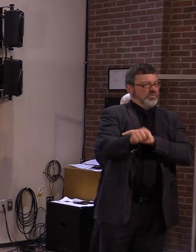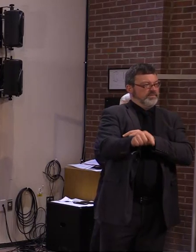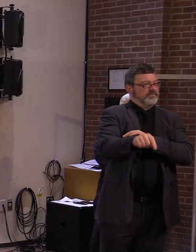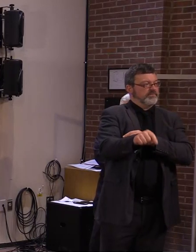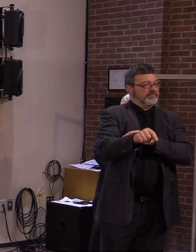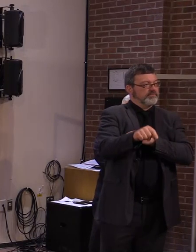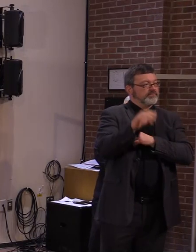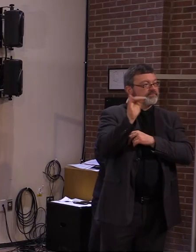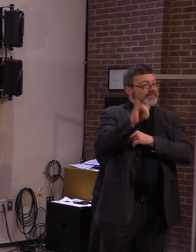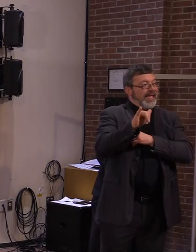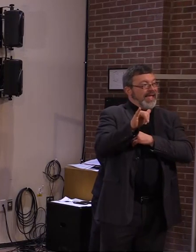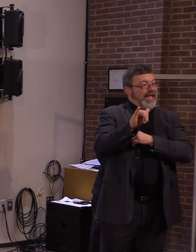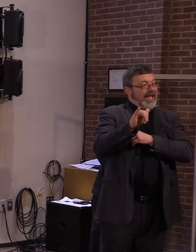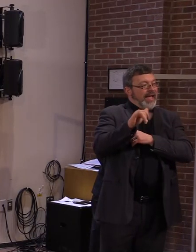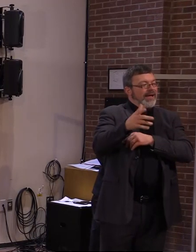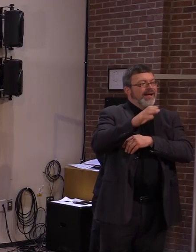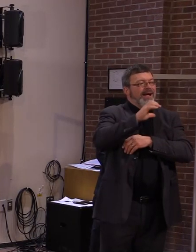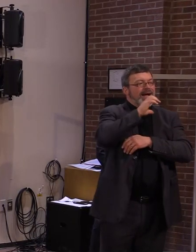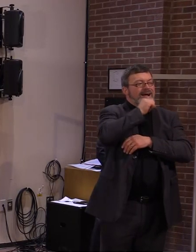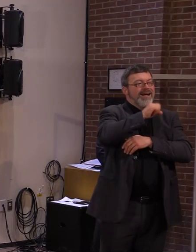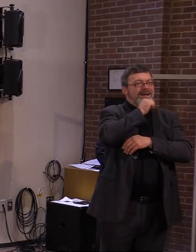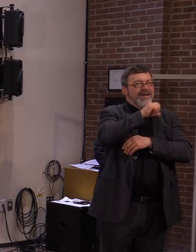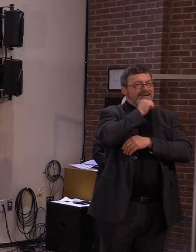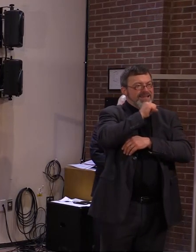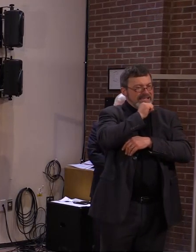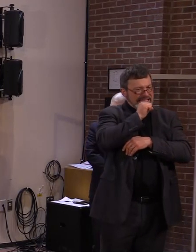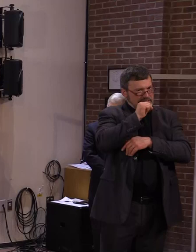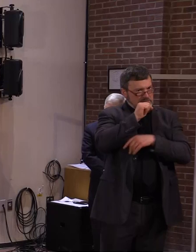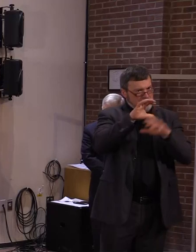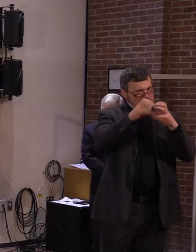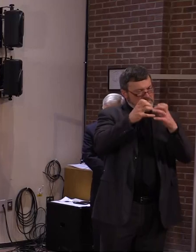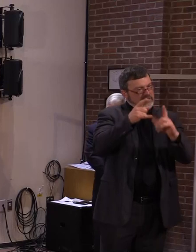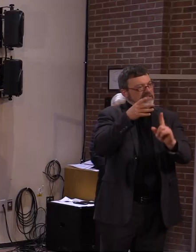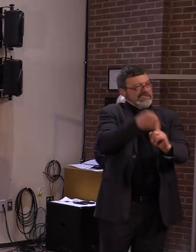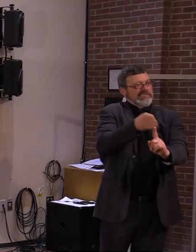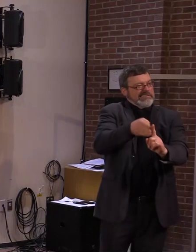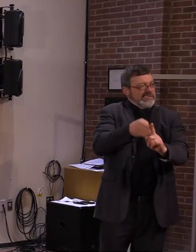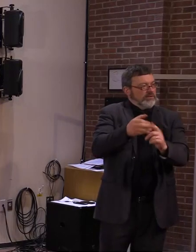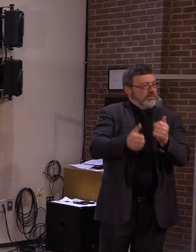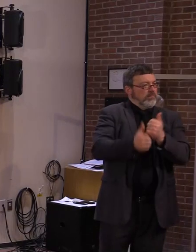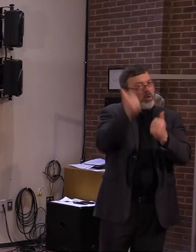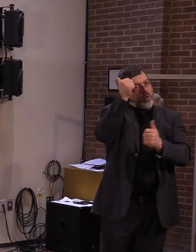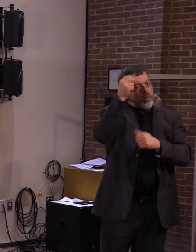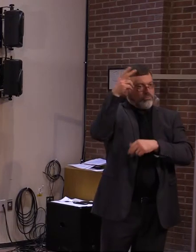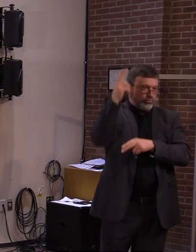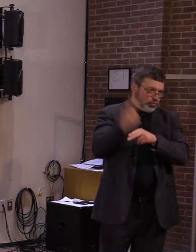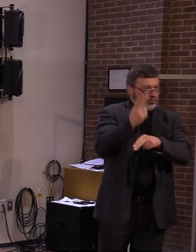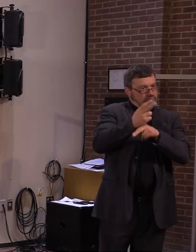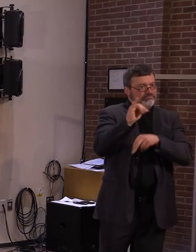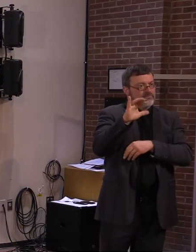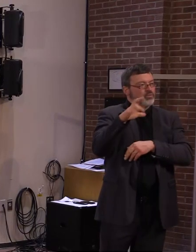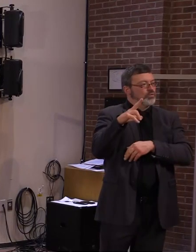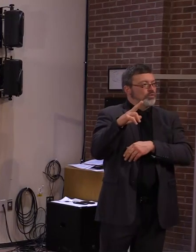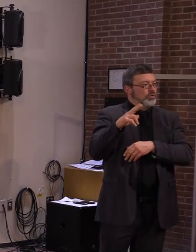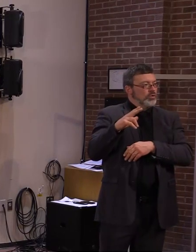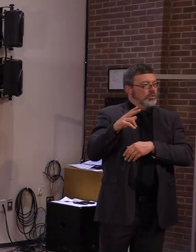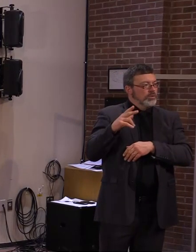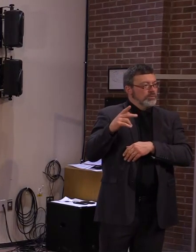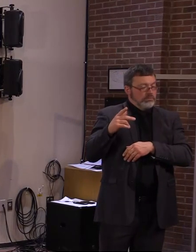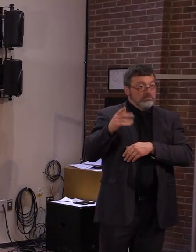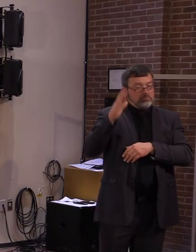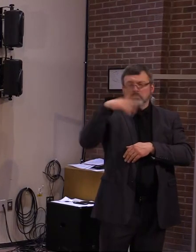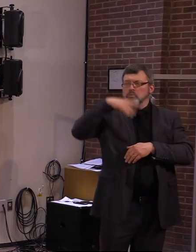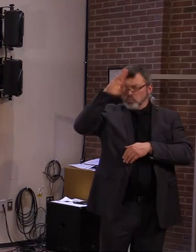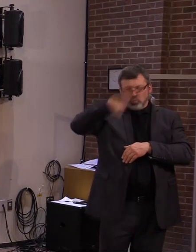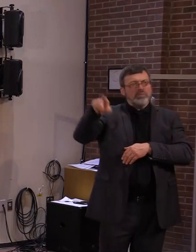that we're seeing in the ICU? I mean, we mentioned that they're unvaccinated, many of them, but do they have